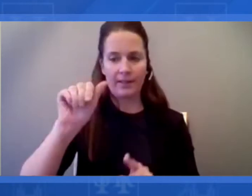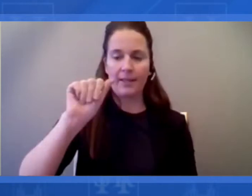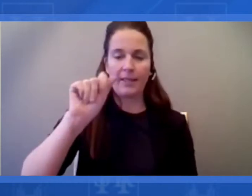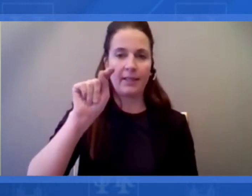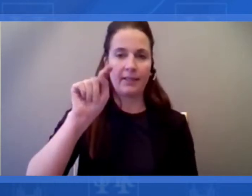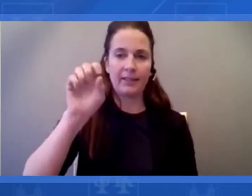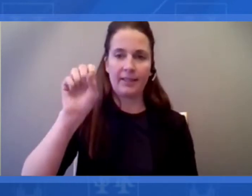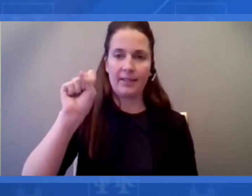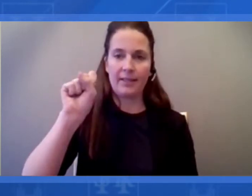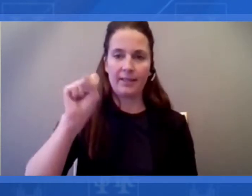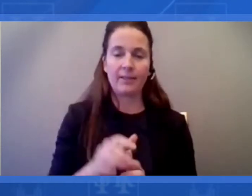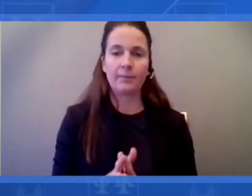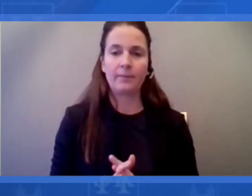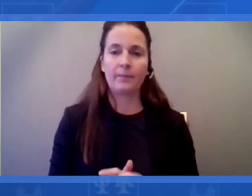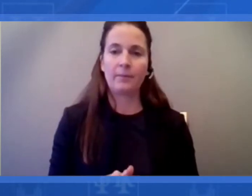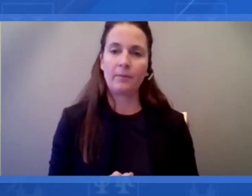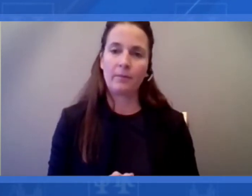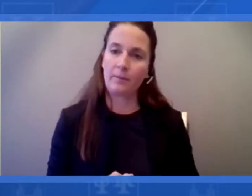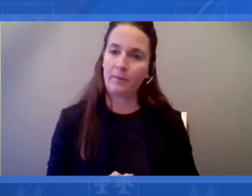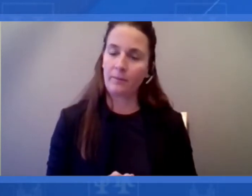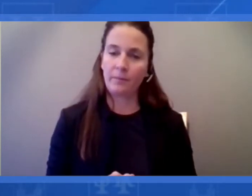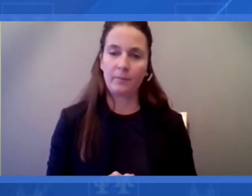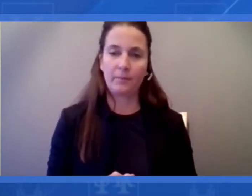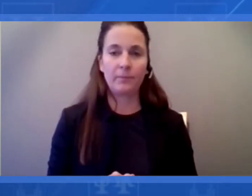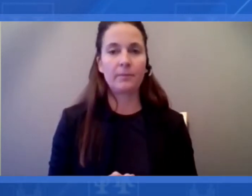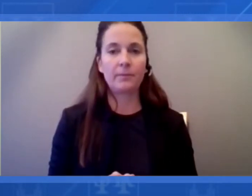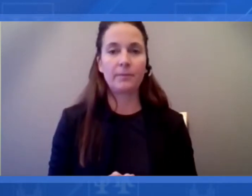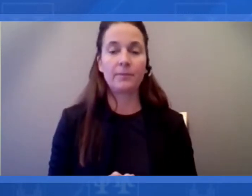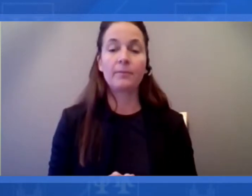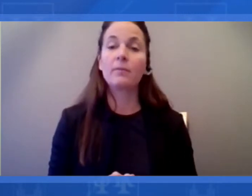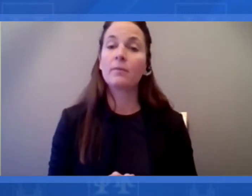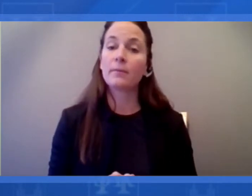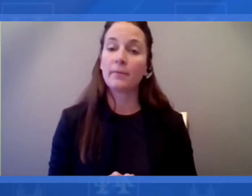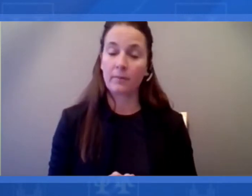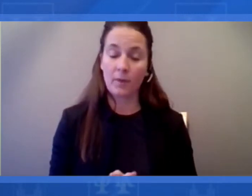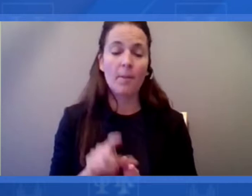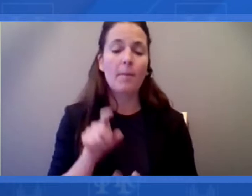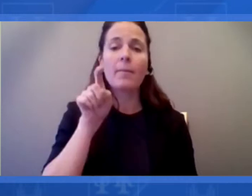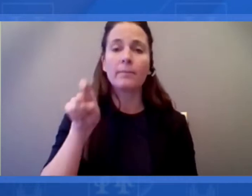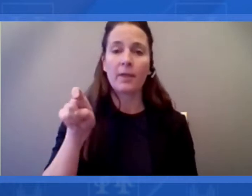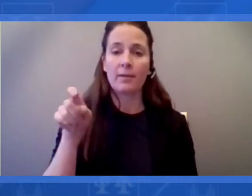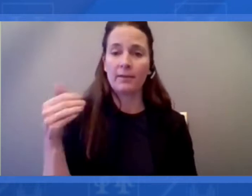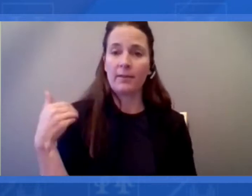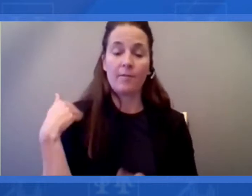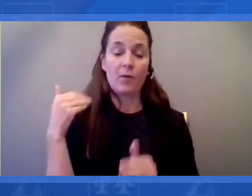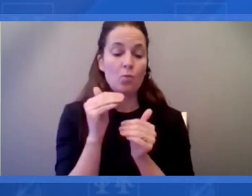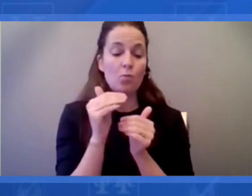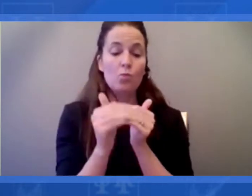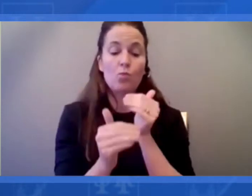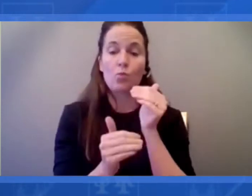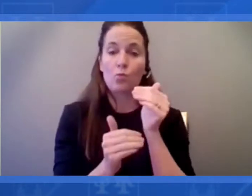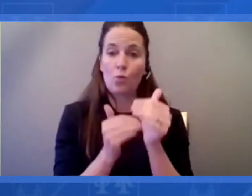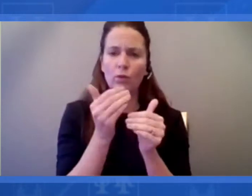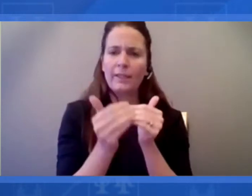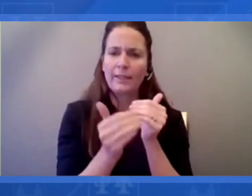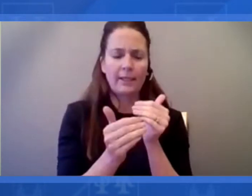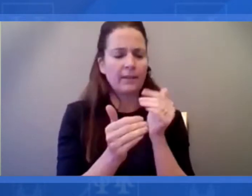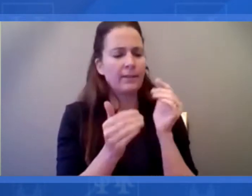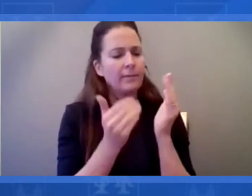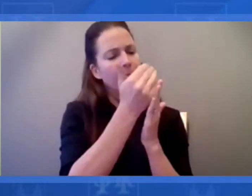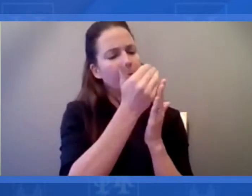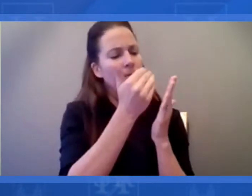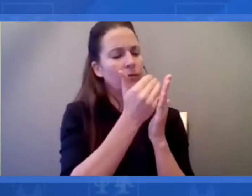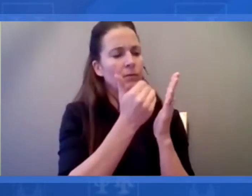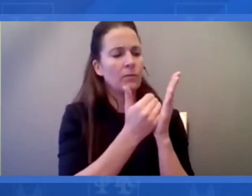And accessibility plans for specialized transit. There must be a process required for estimating demand and reducing wait times